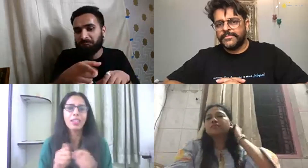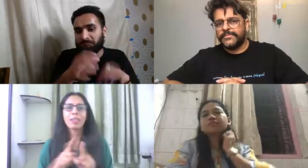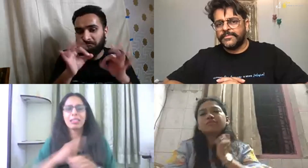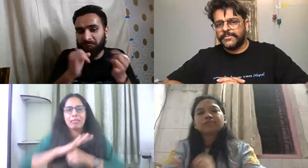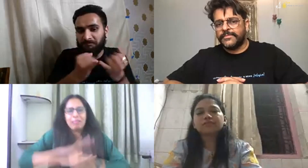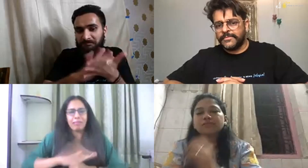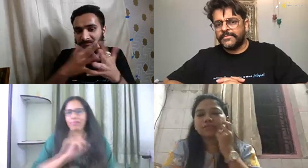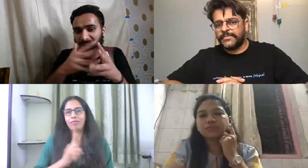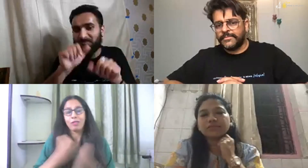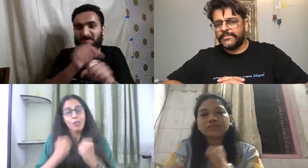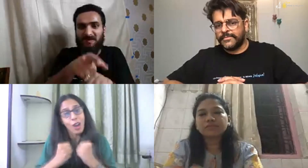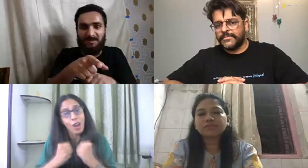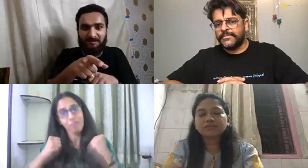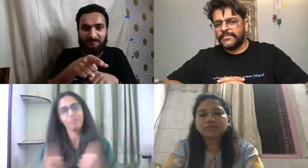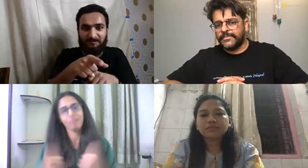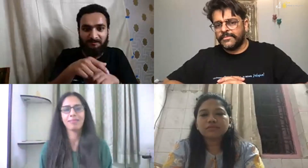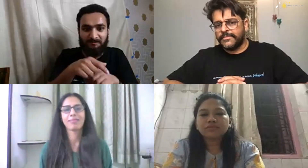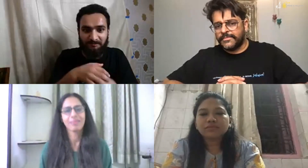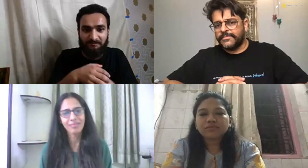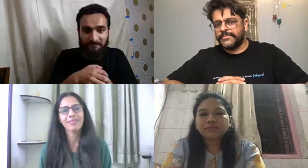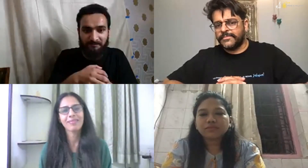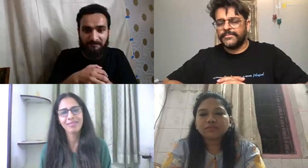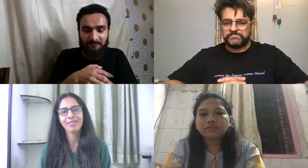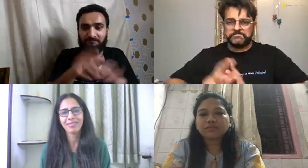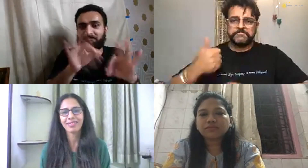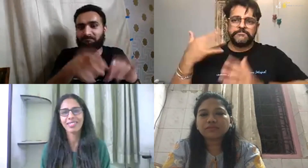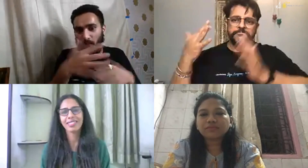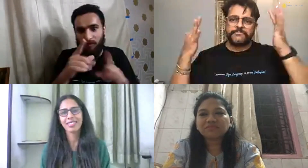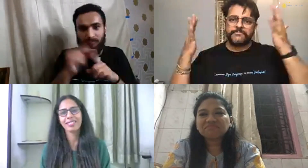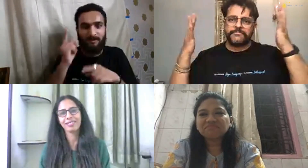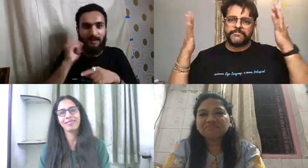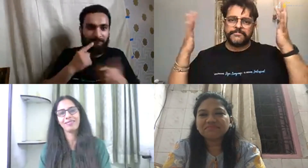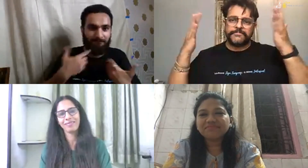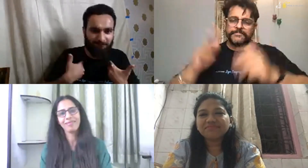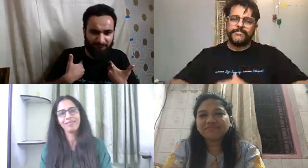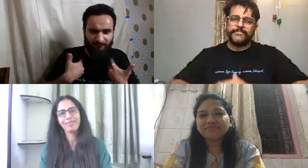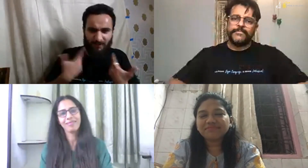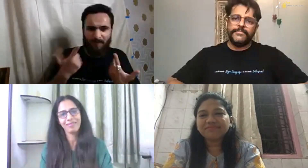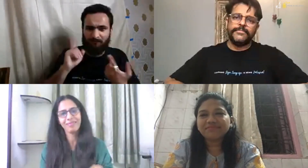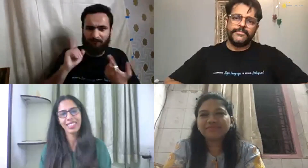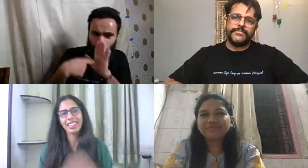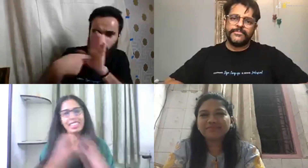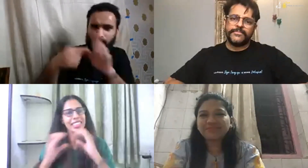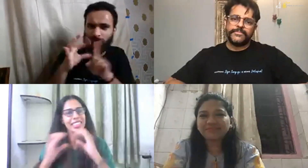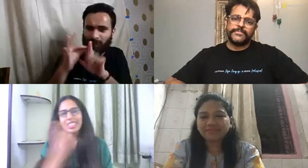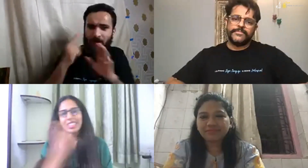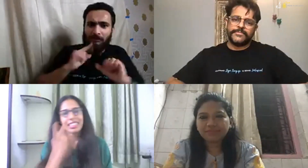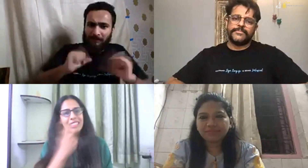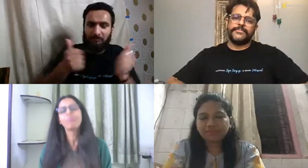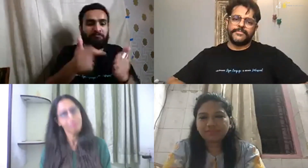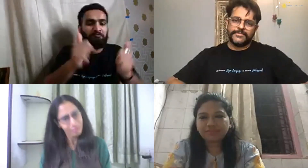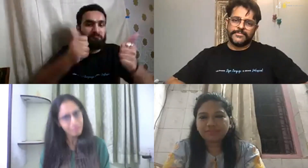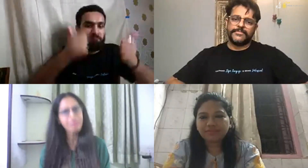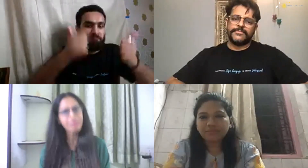them equally. Right. I just keep Better I just be bold all the time. Waving hands. we saw that